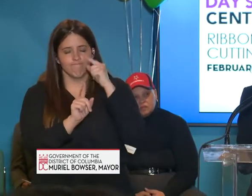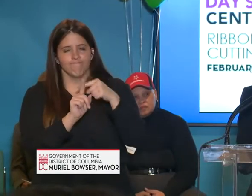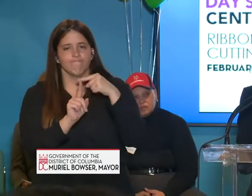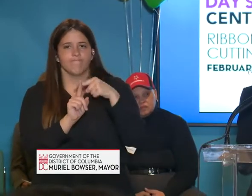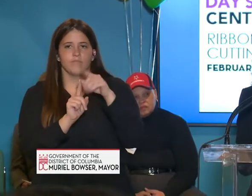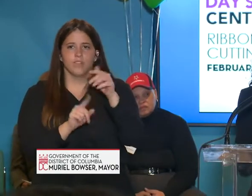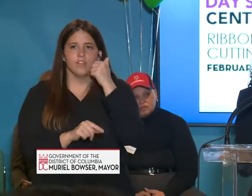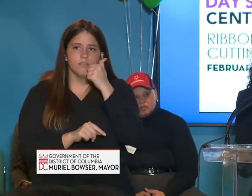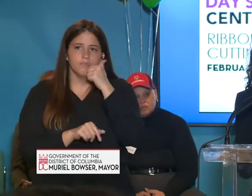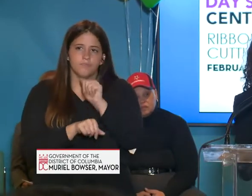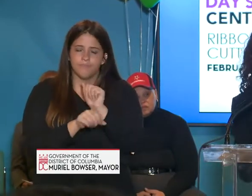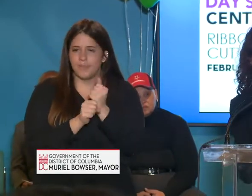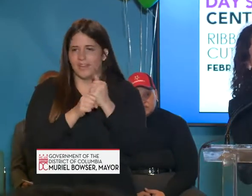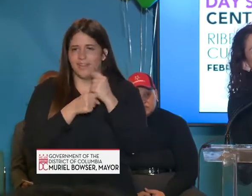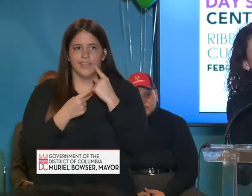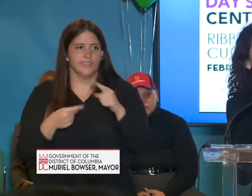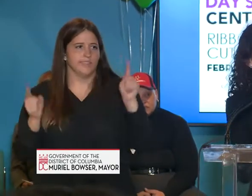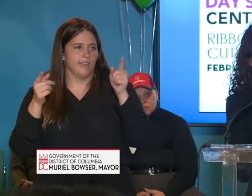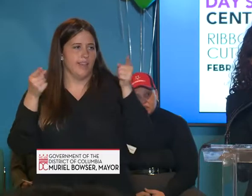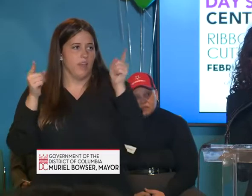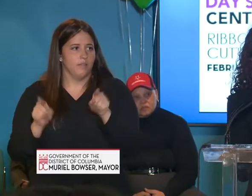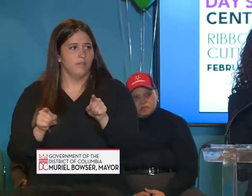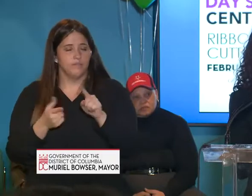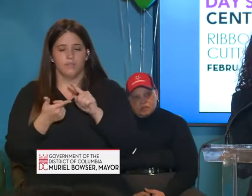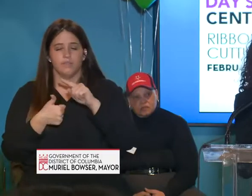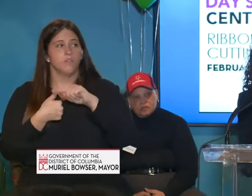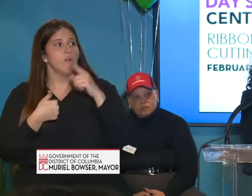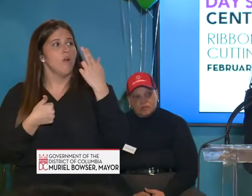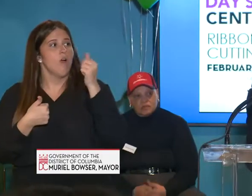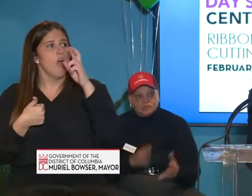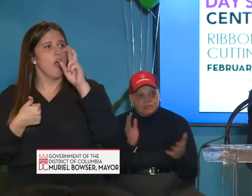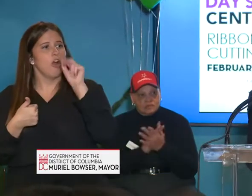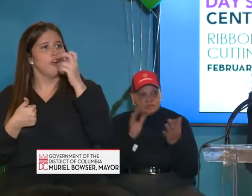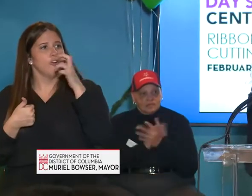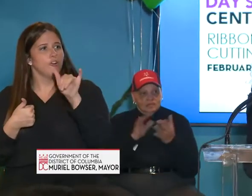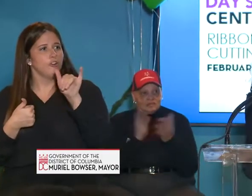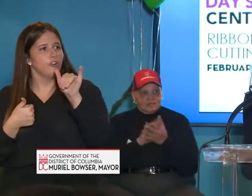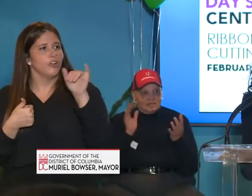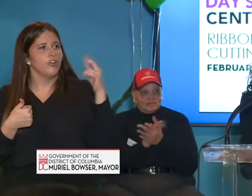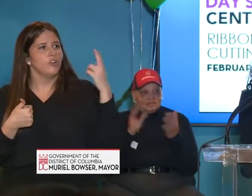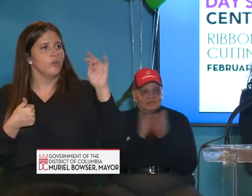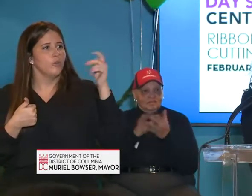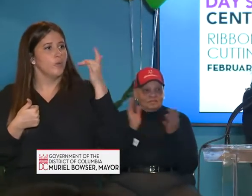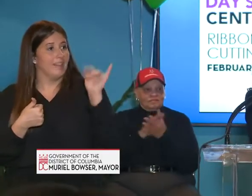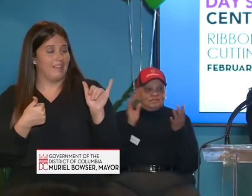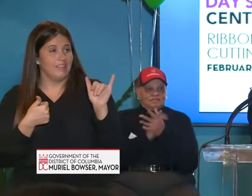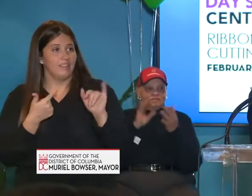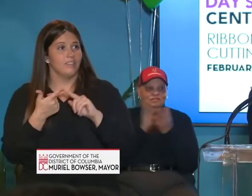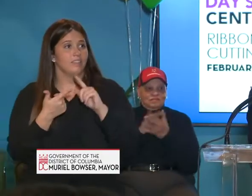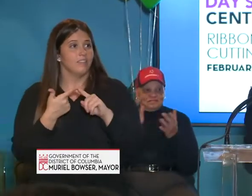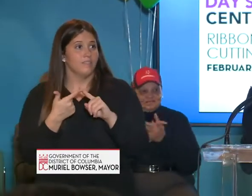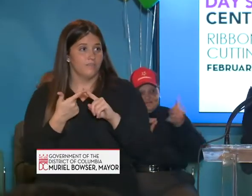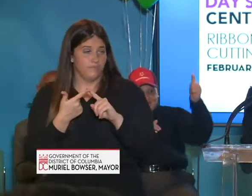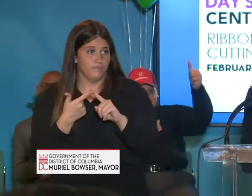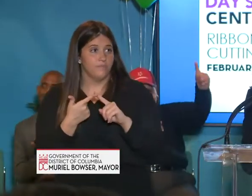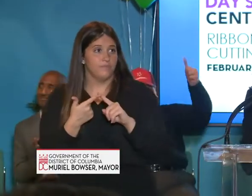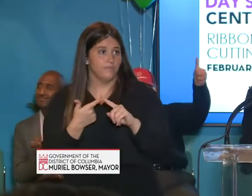in their day-to-day in making this happen, particularly Carter Hughley, who is a senior advisor in our Family Services